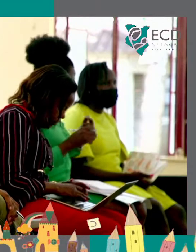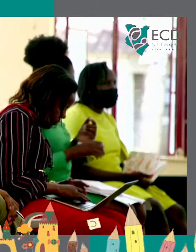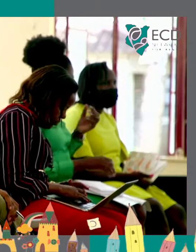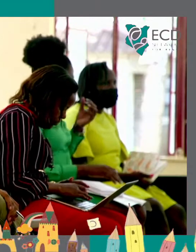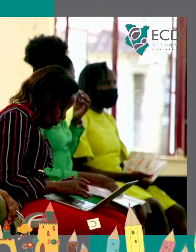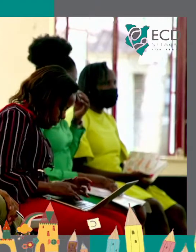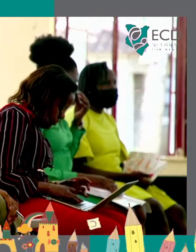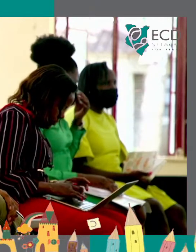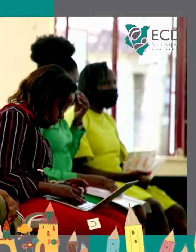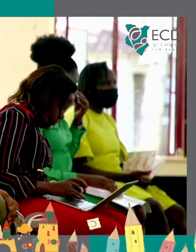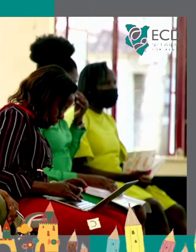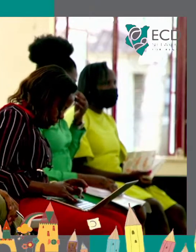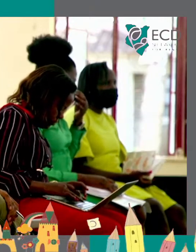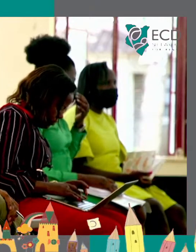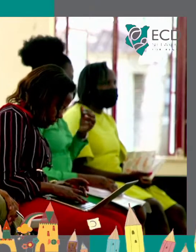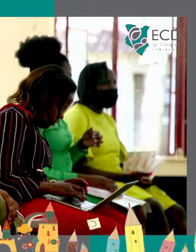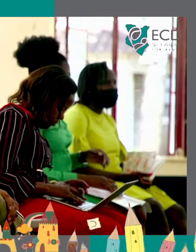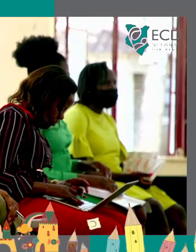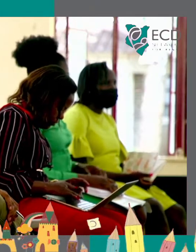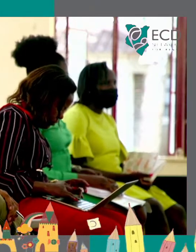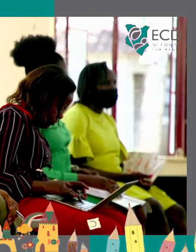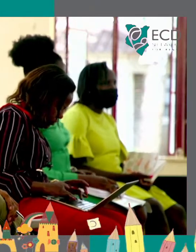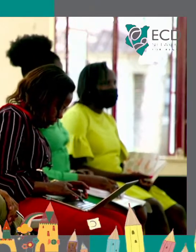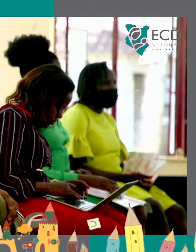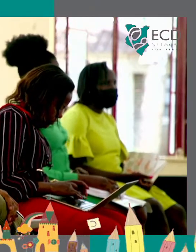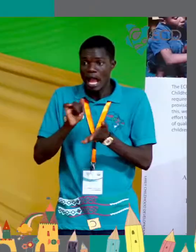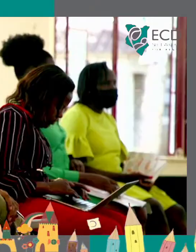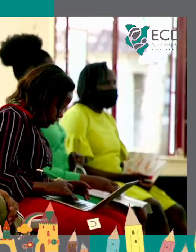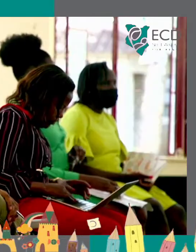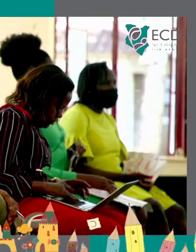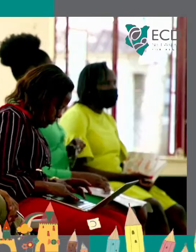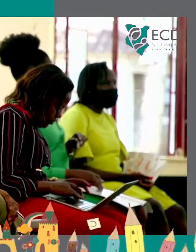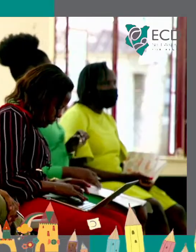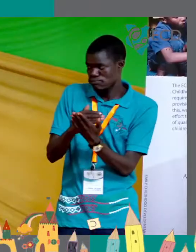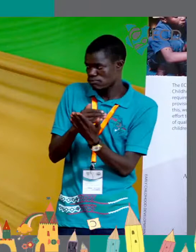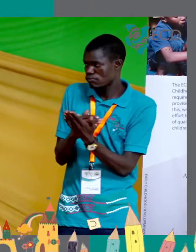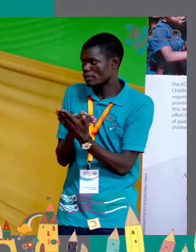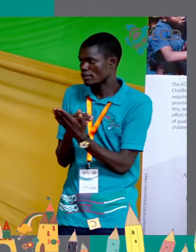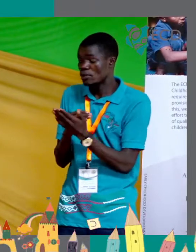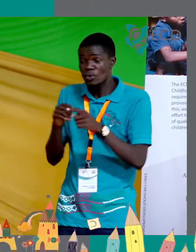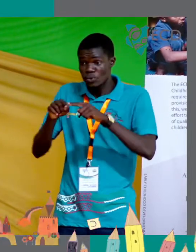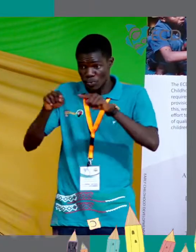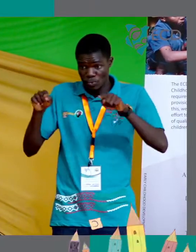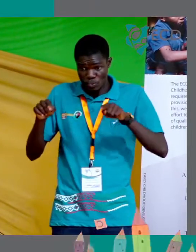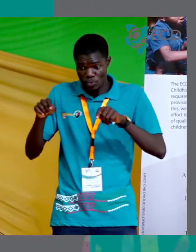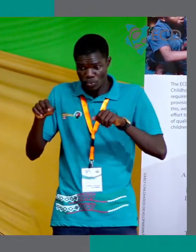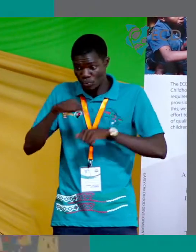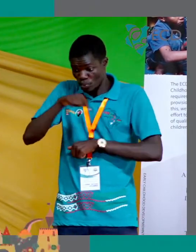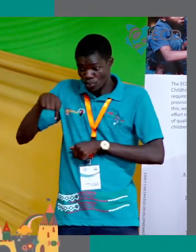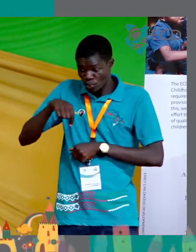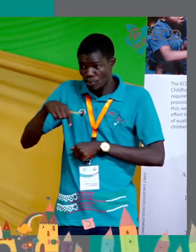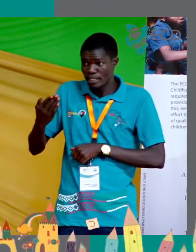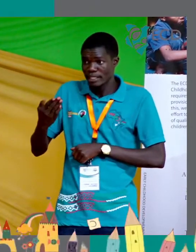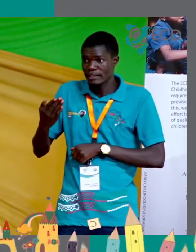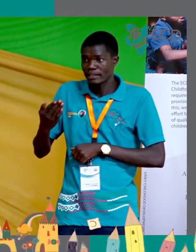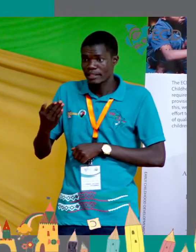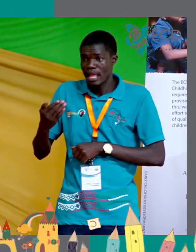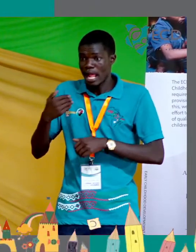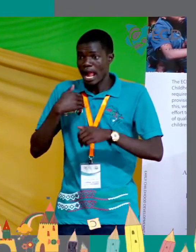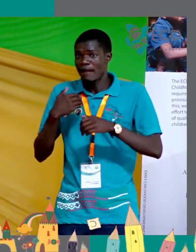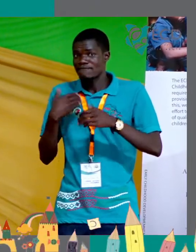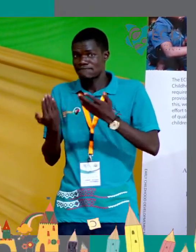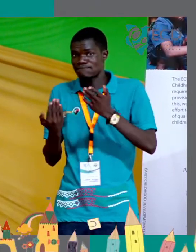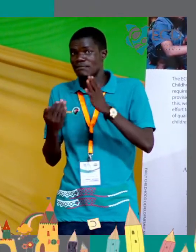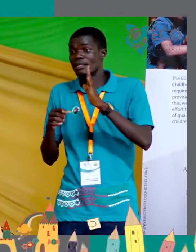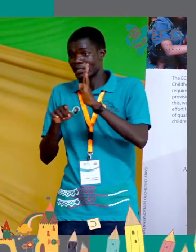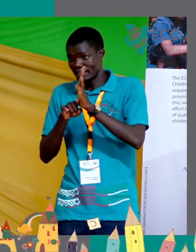So this had a ripple effect on our programming, and we caused the negative impact